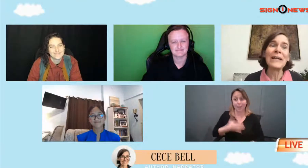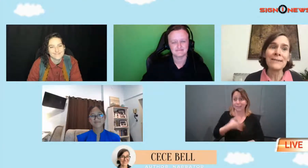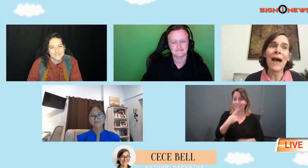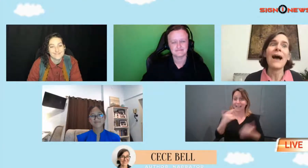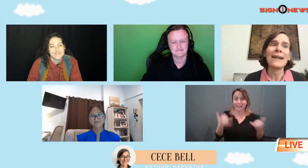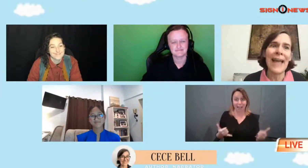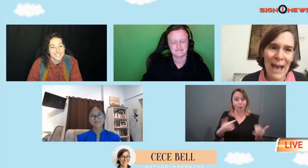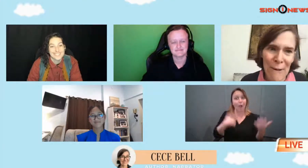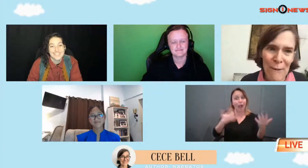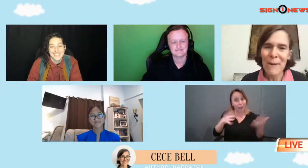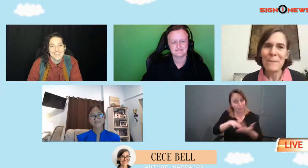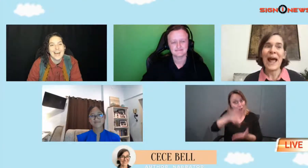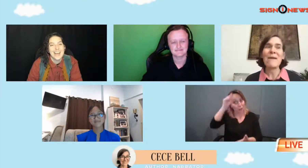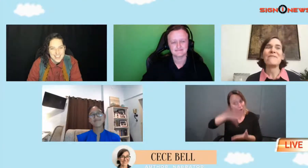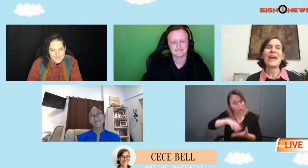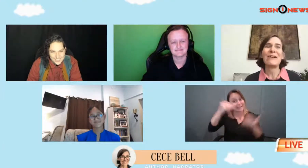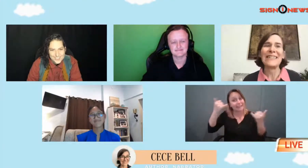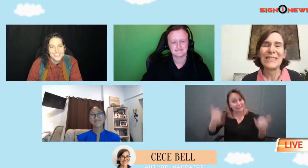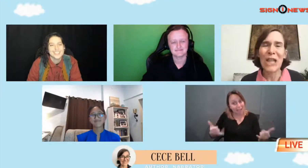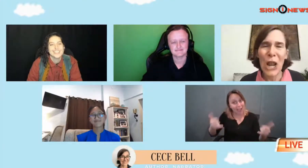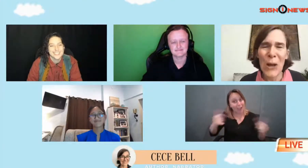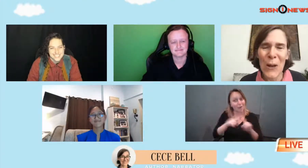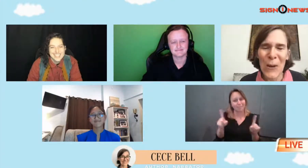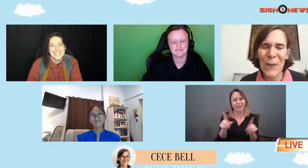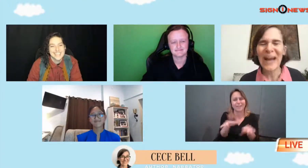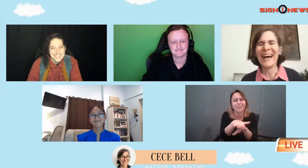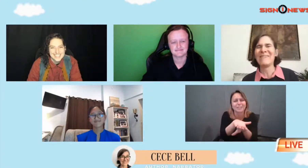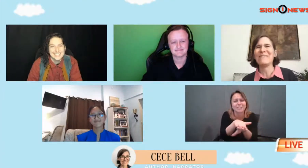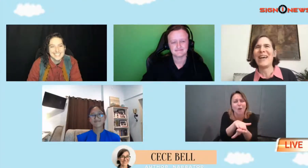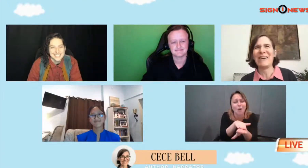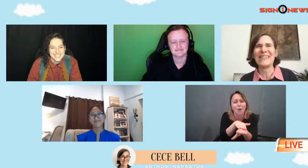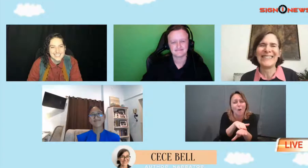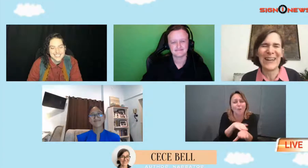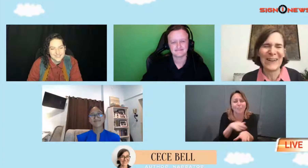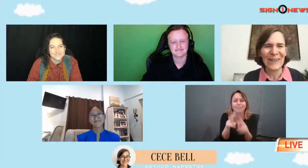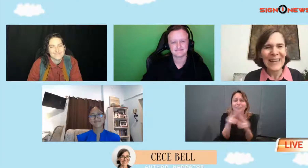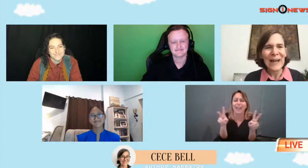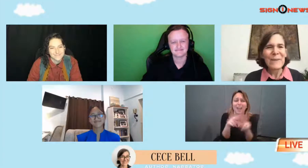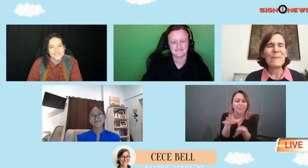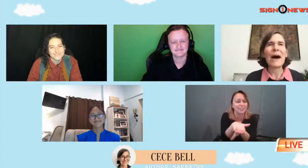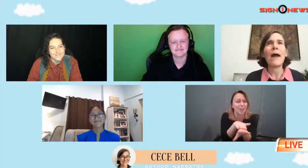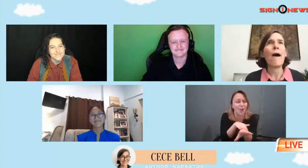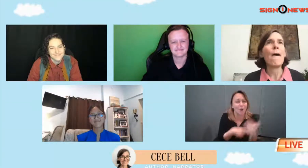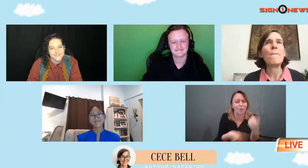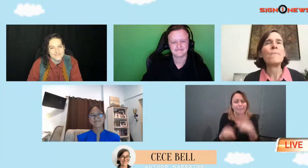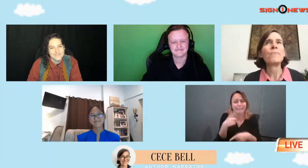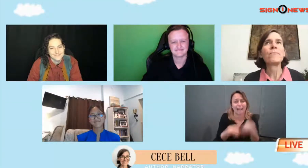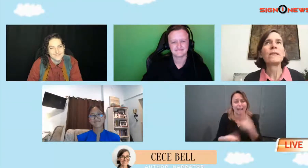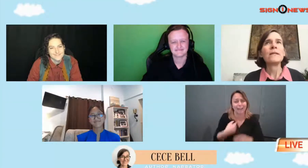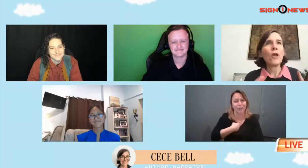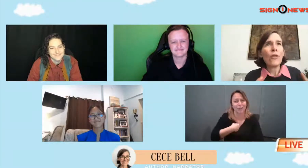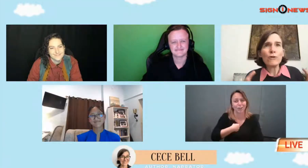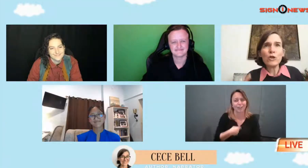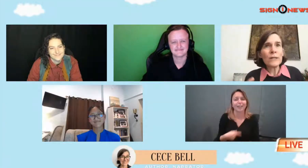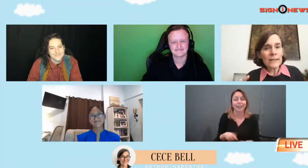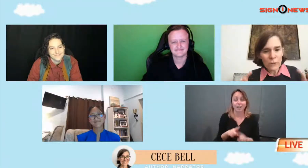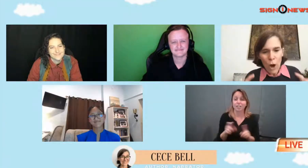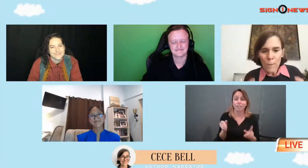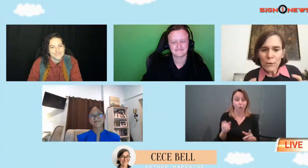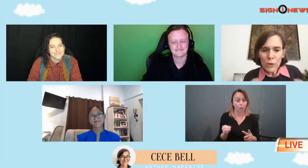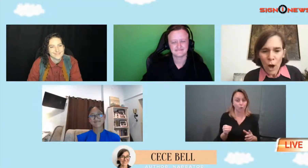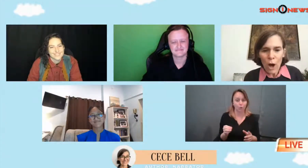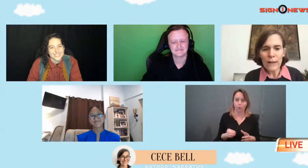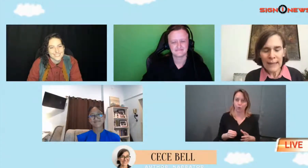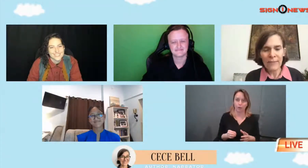am learning sign now, but I'm very slow, very slow. But so